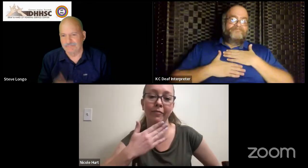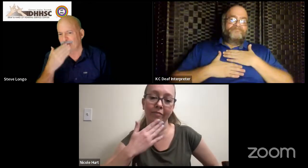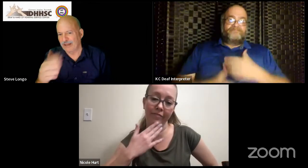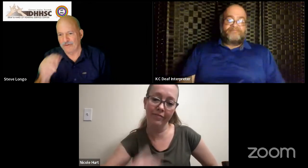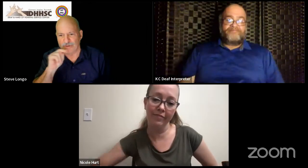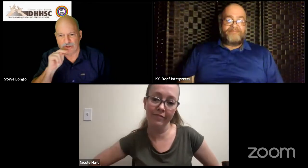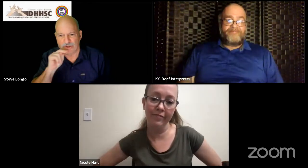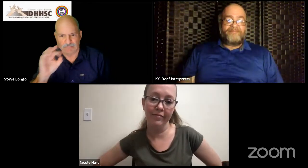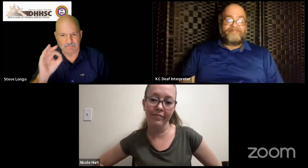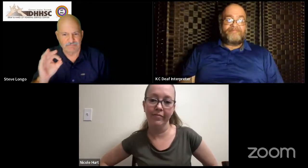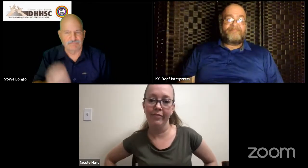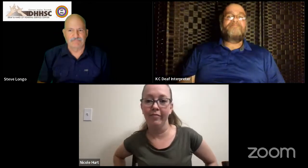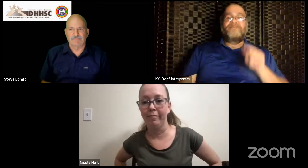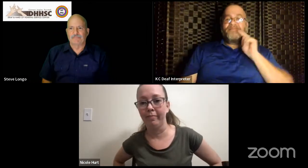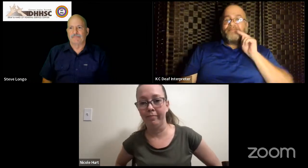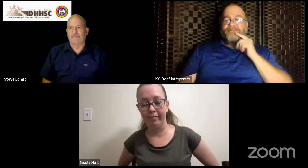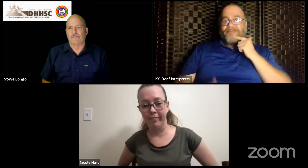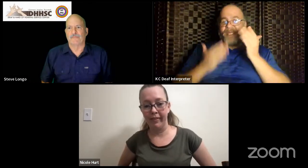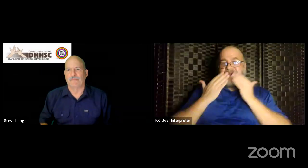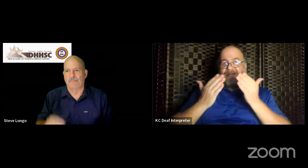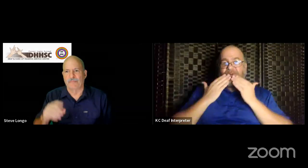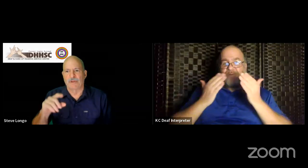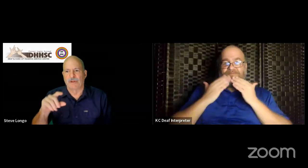He was a great person.